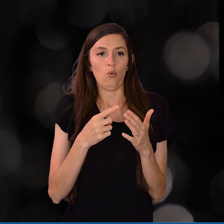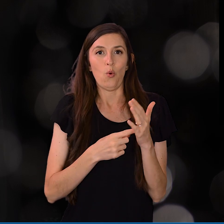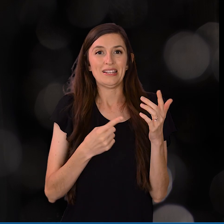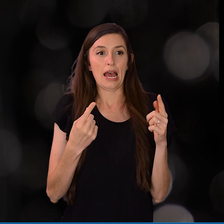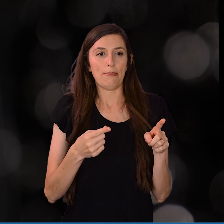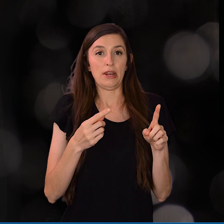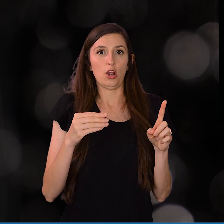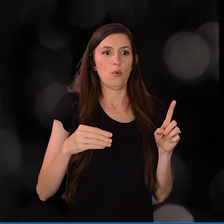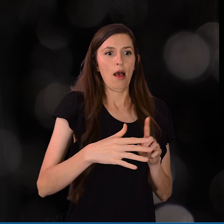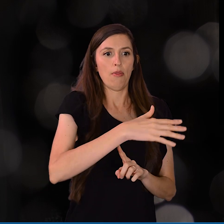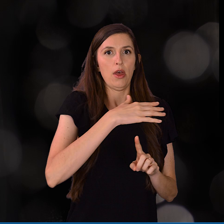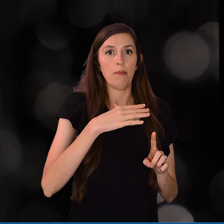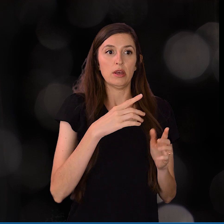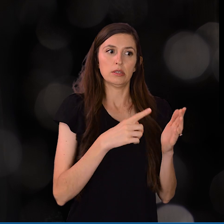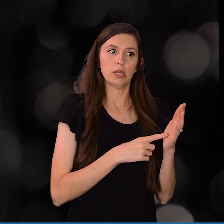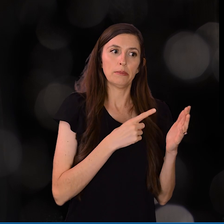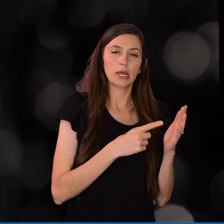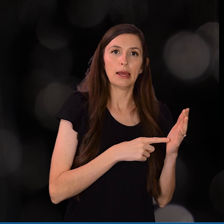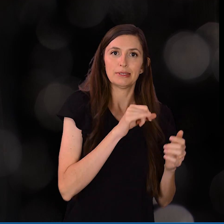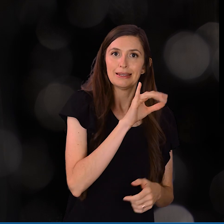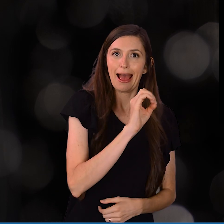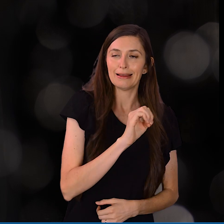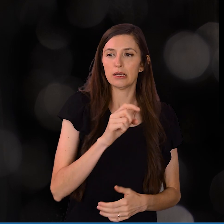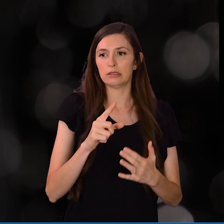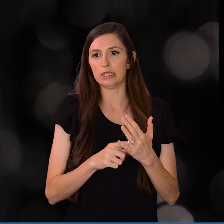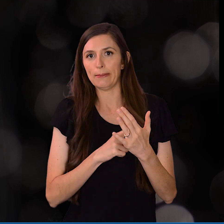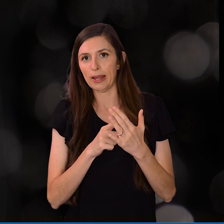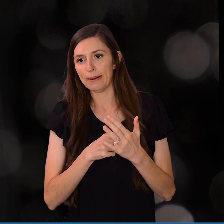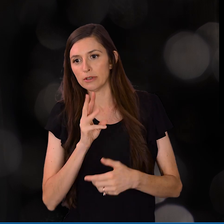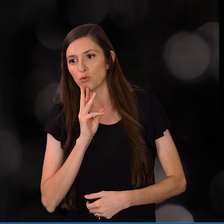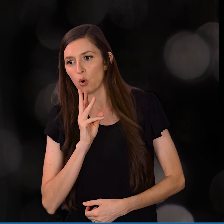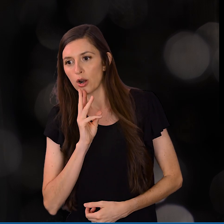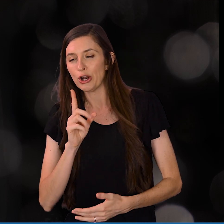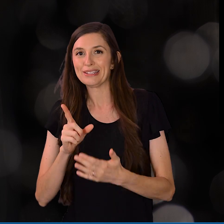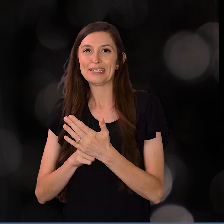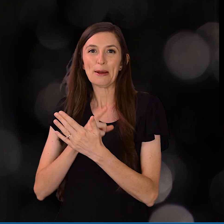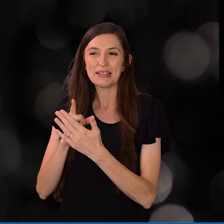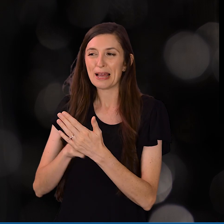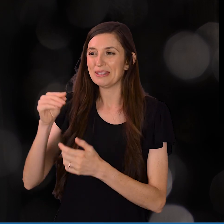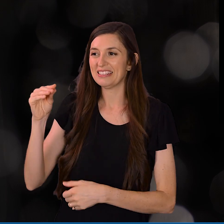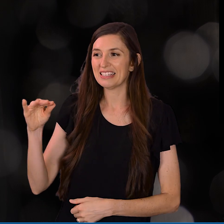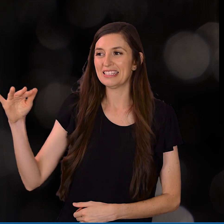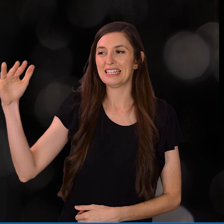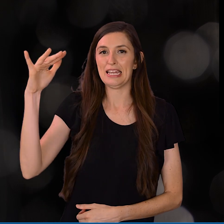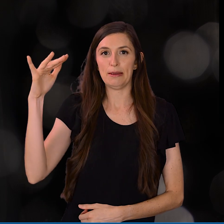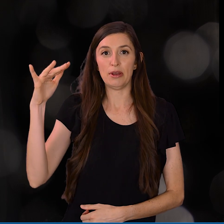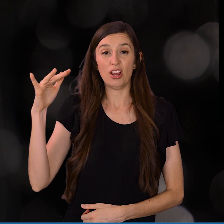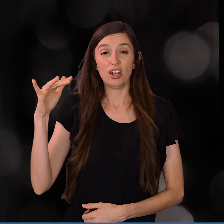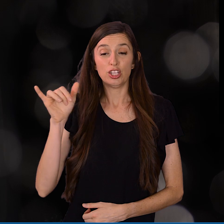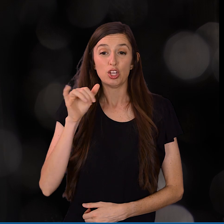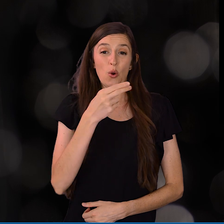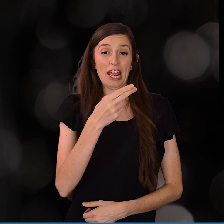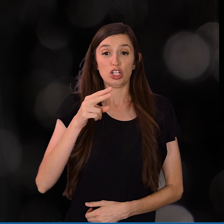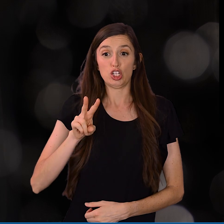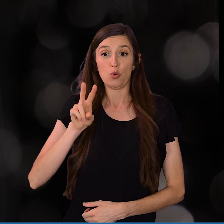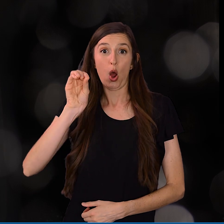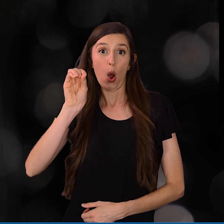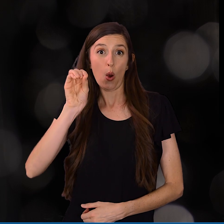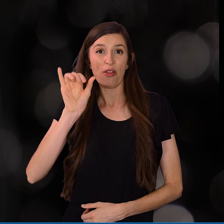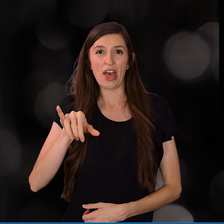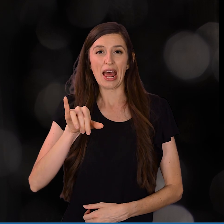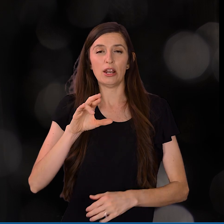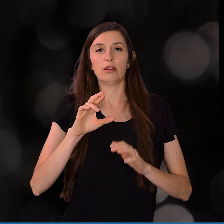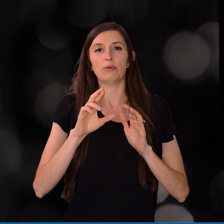the ice melts, it's liquid, and at another time, it's vapor. So really what that H2O